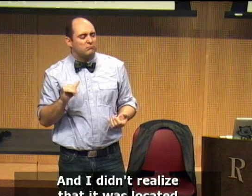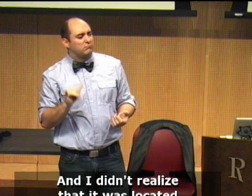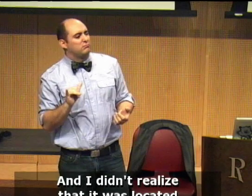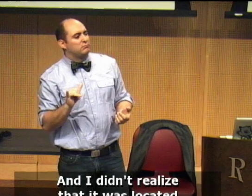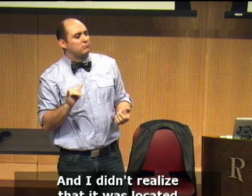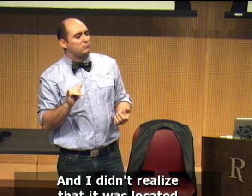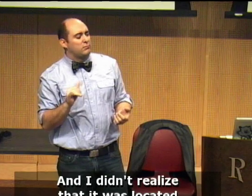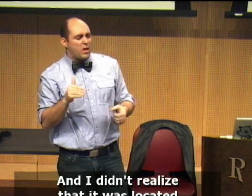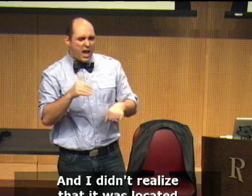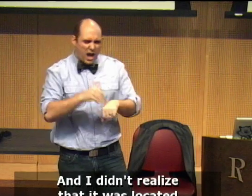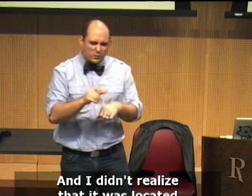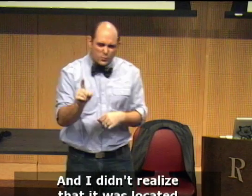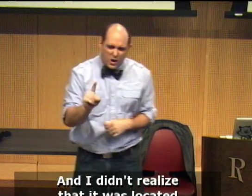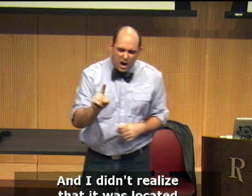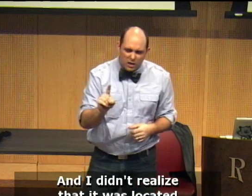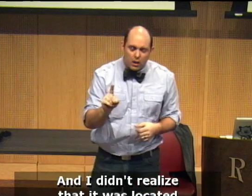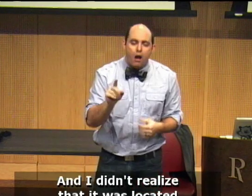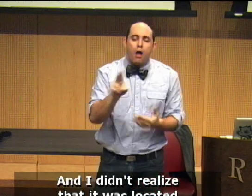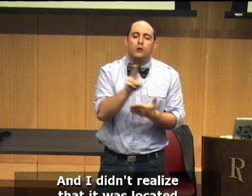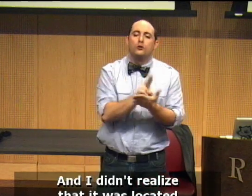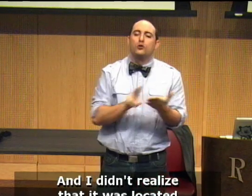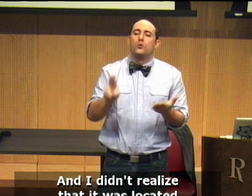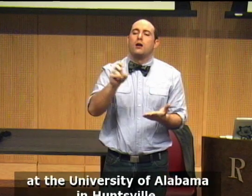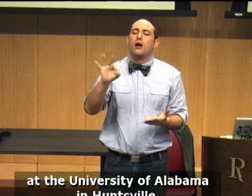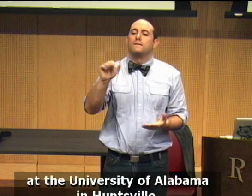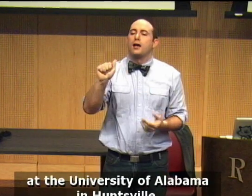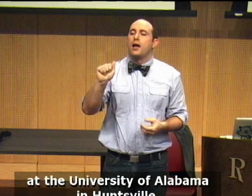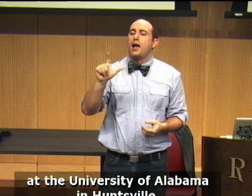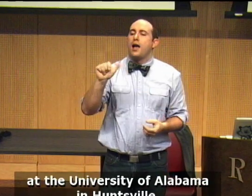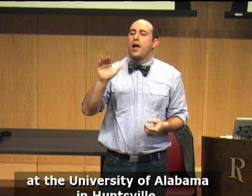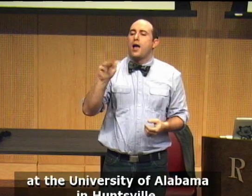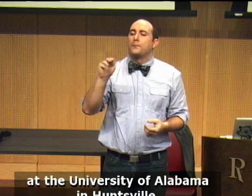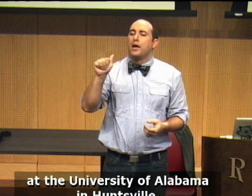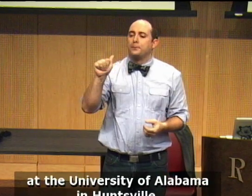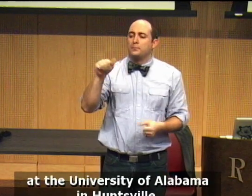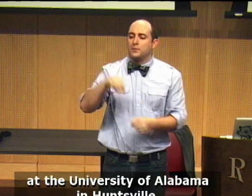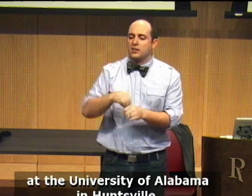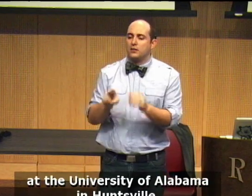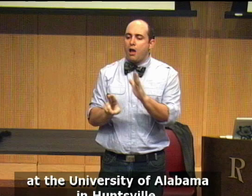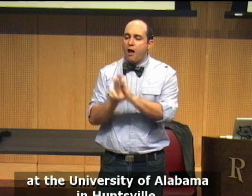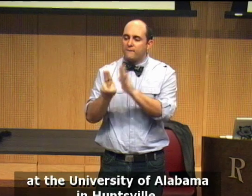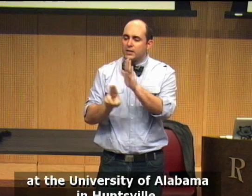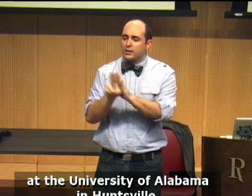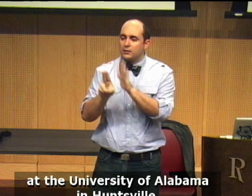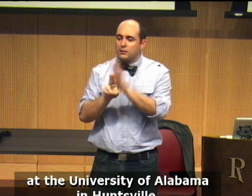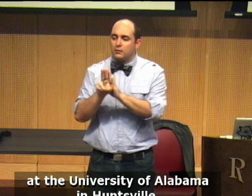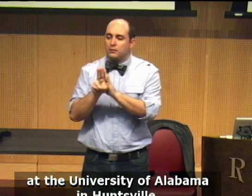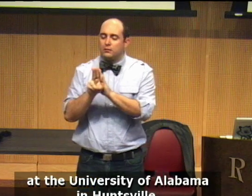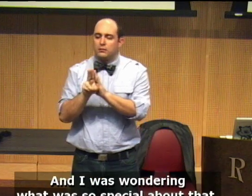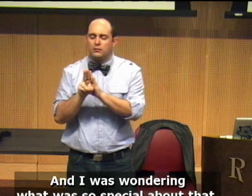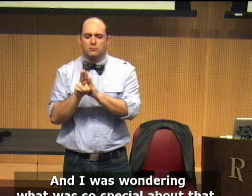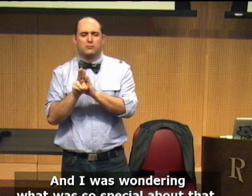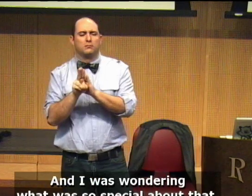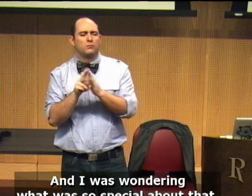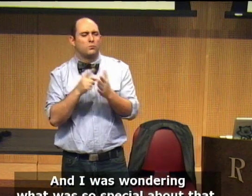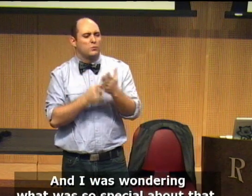And I didn't realize that it was located at the University of Alabama in Huntsville. And I was wondering what was